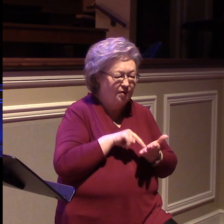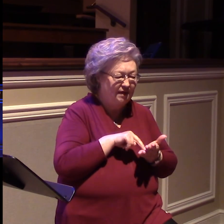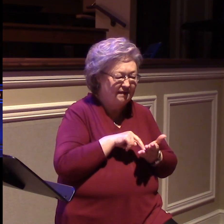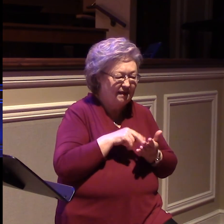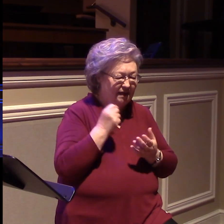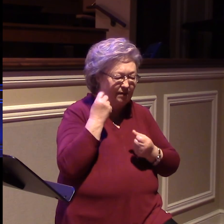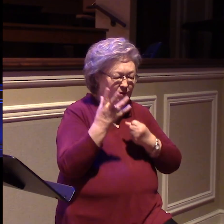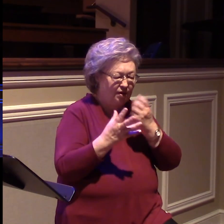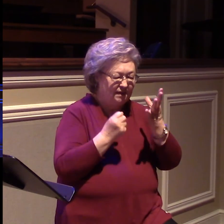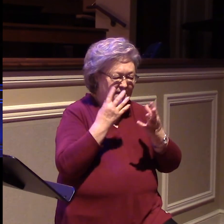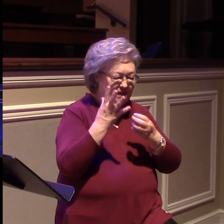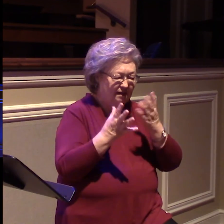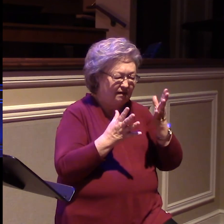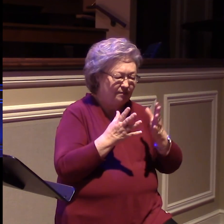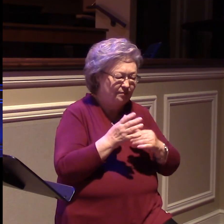And I don't want you to hear